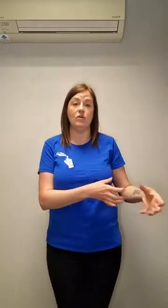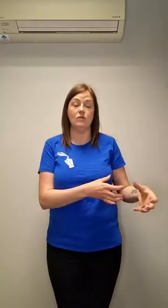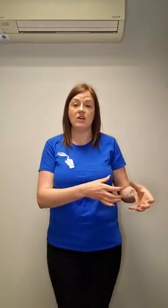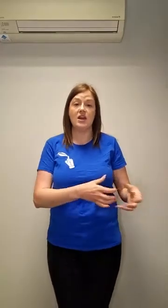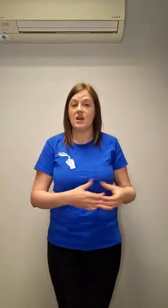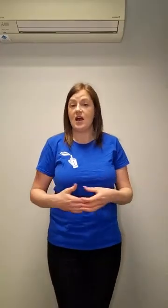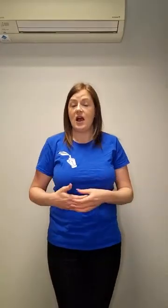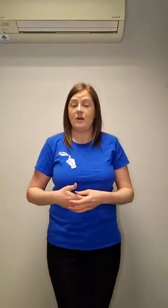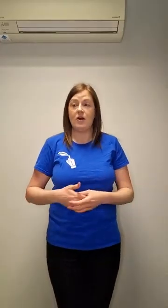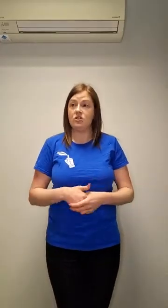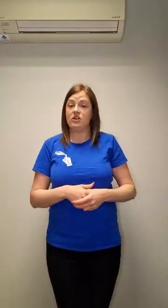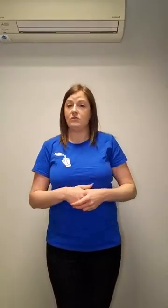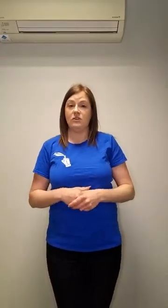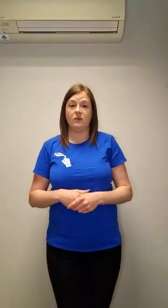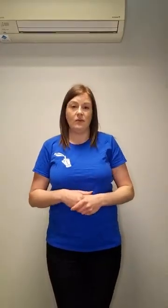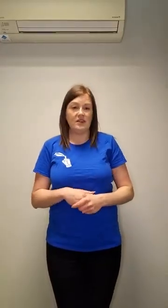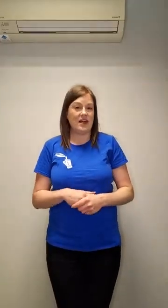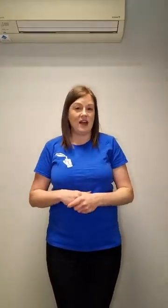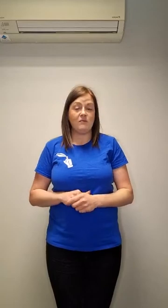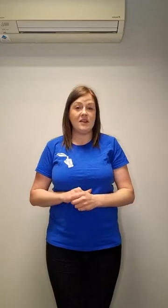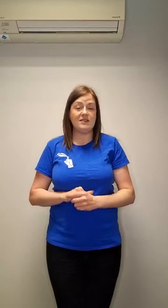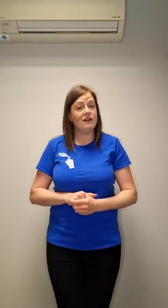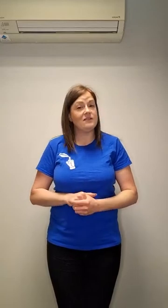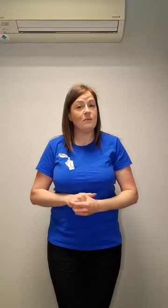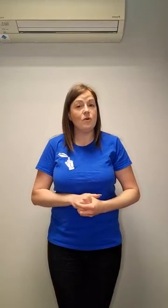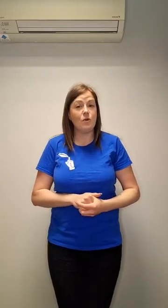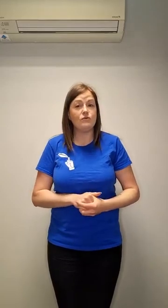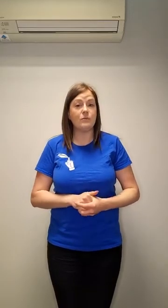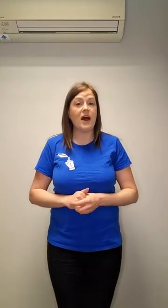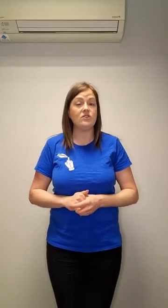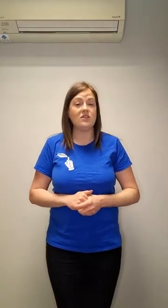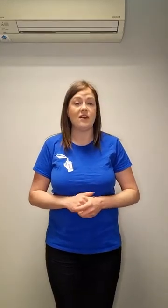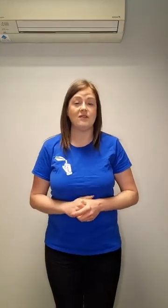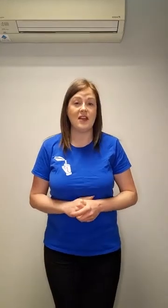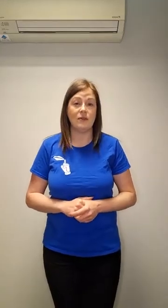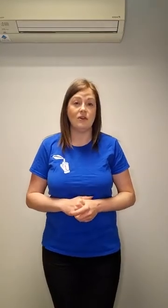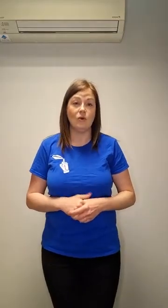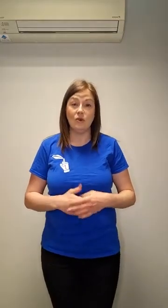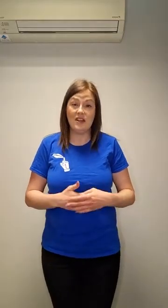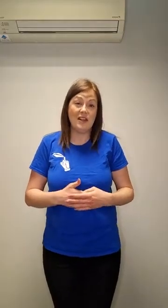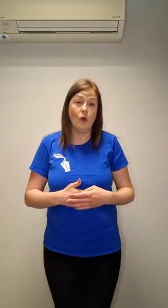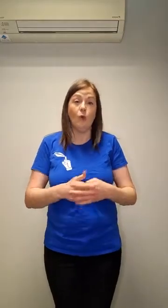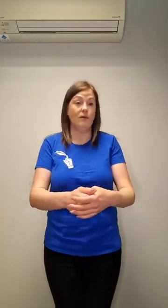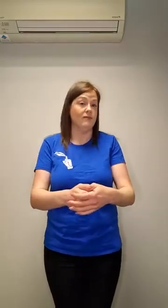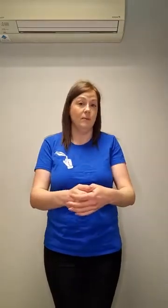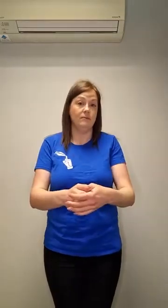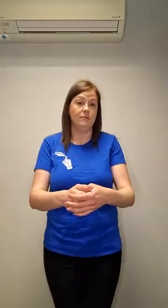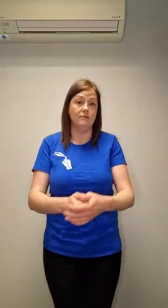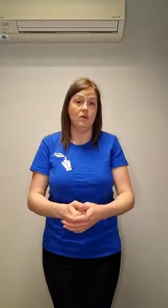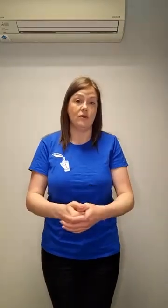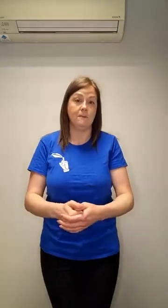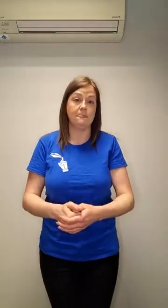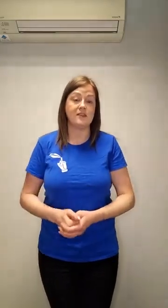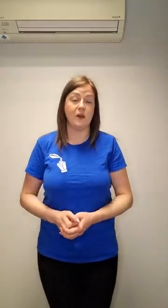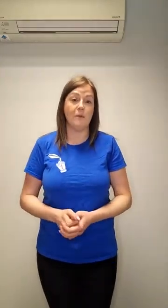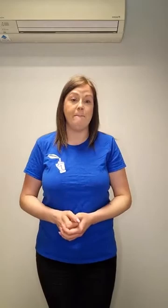move. Originally we thought that we didn't have many signs that moved, but actually it turns out that nearly all of them move. So bear